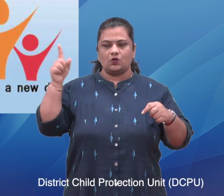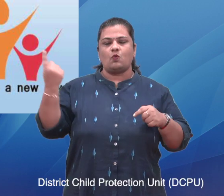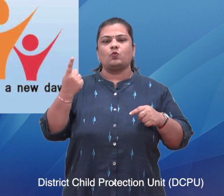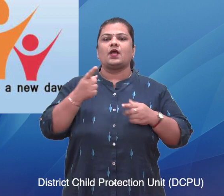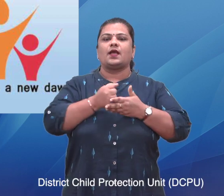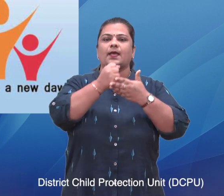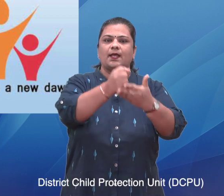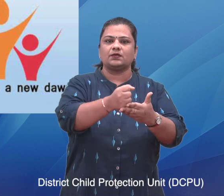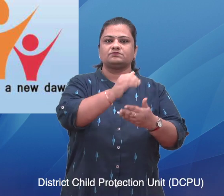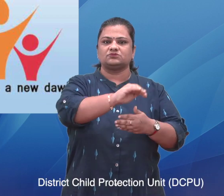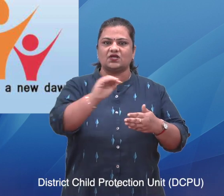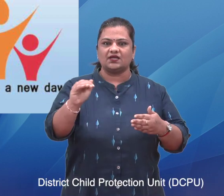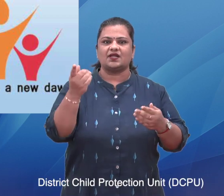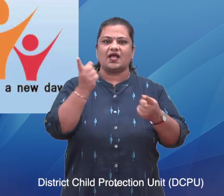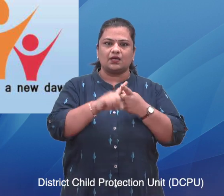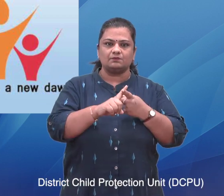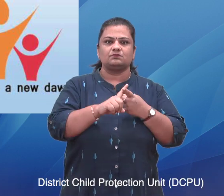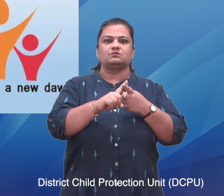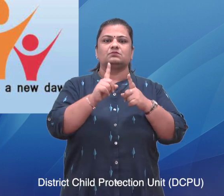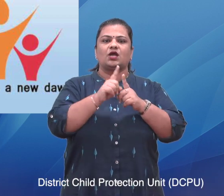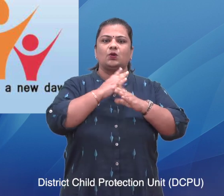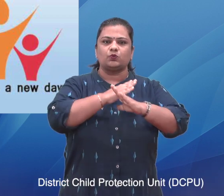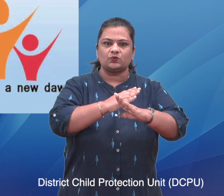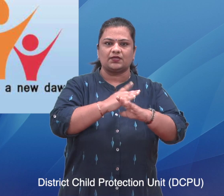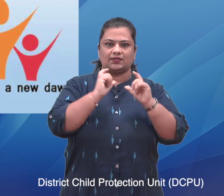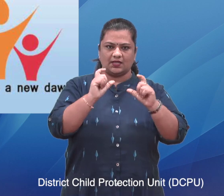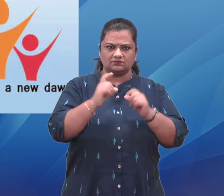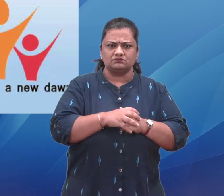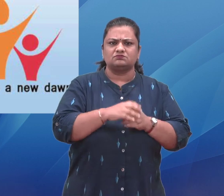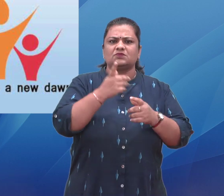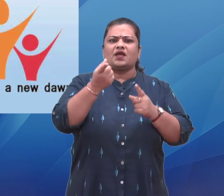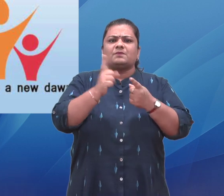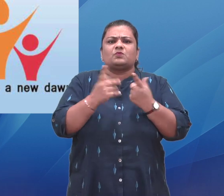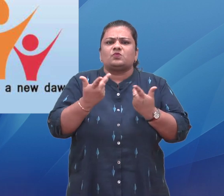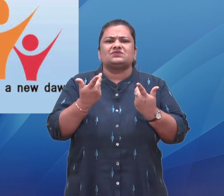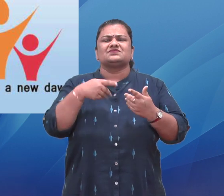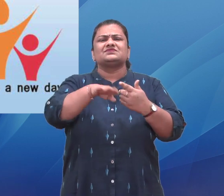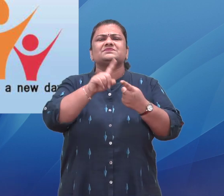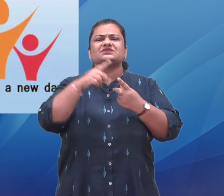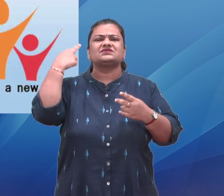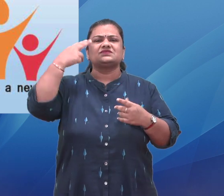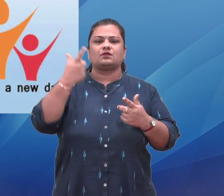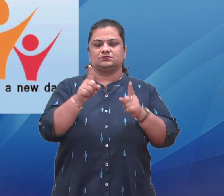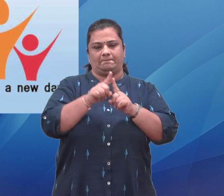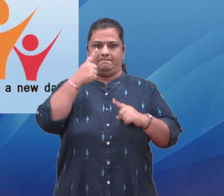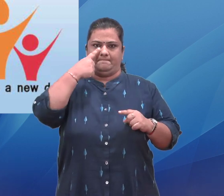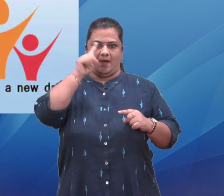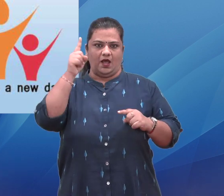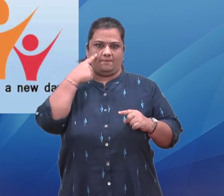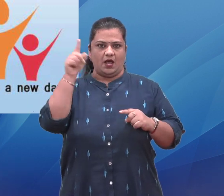Child Development Department and their education resumed. The DCPU will help children whose education has